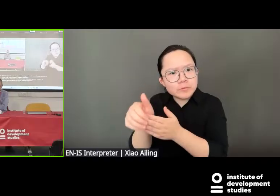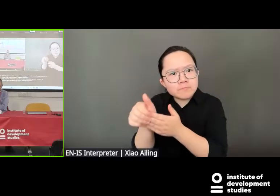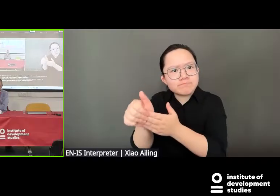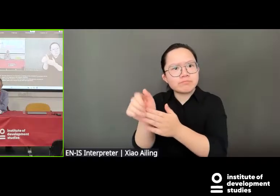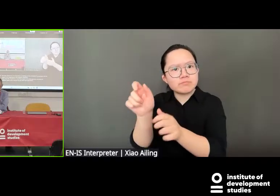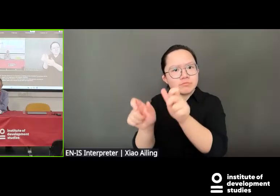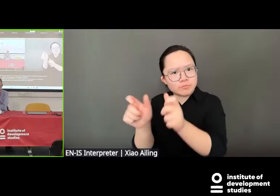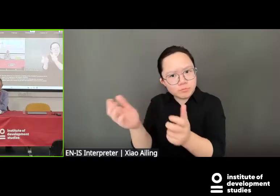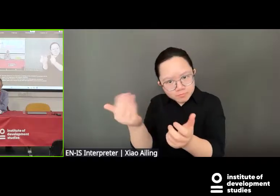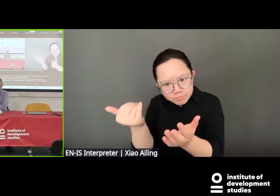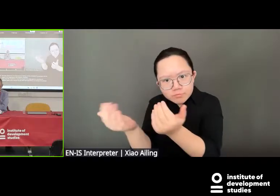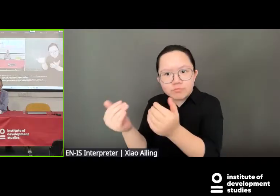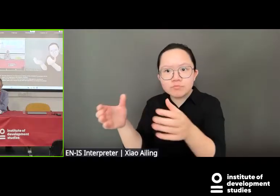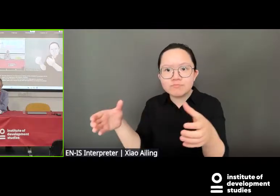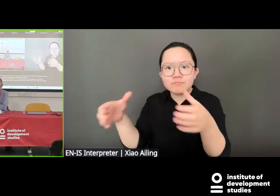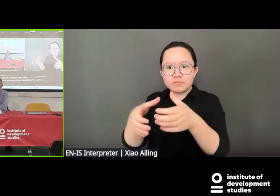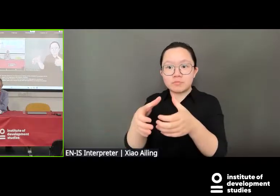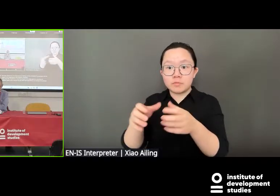experiences and contextual knowledge.